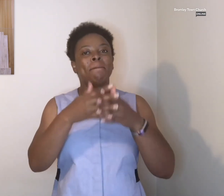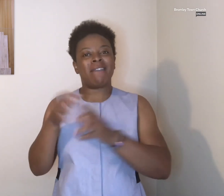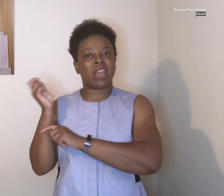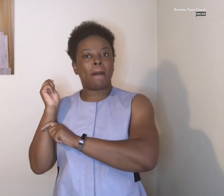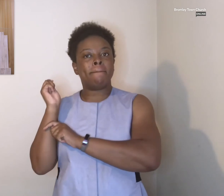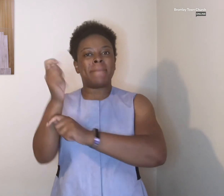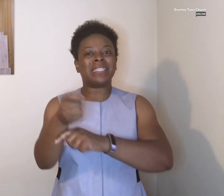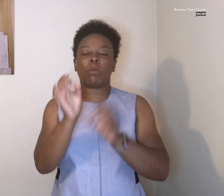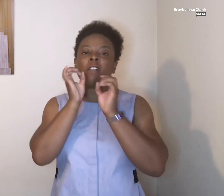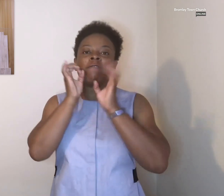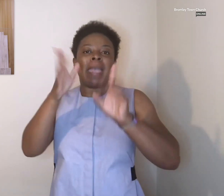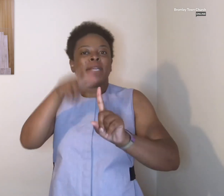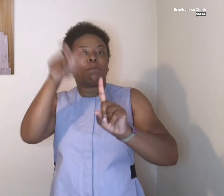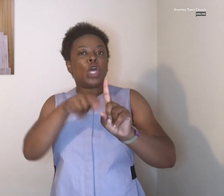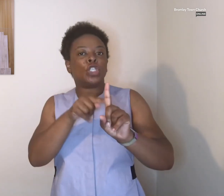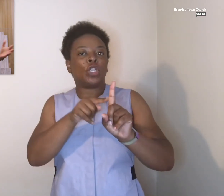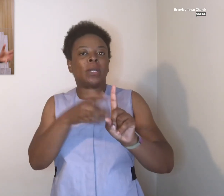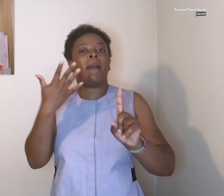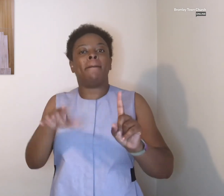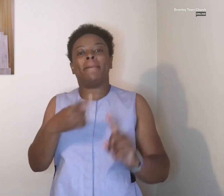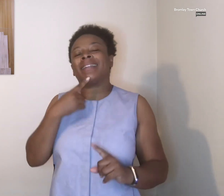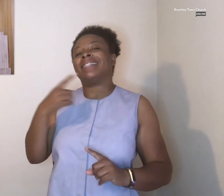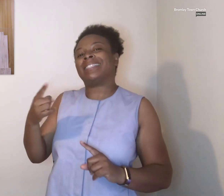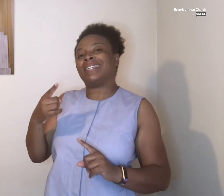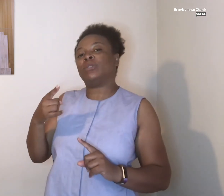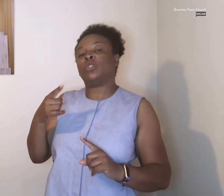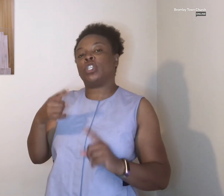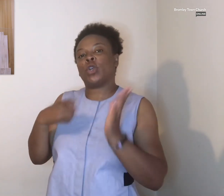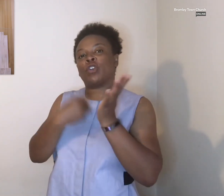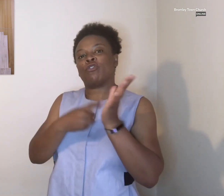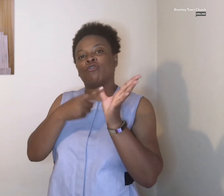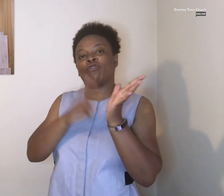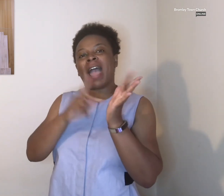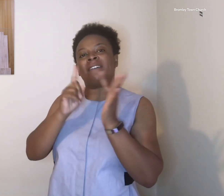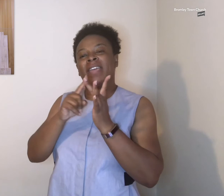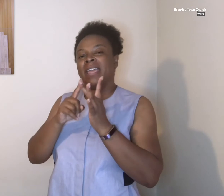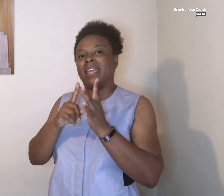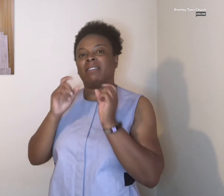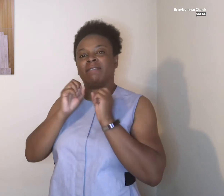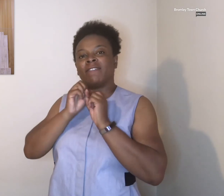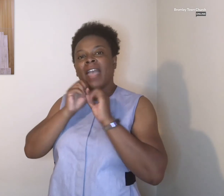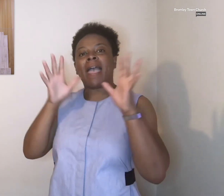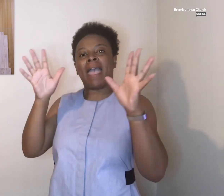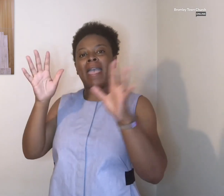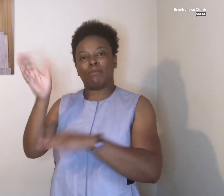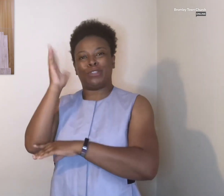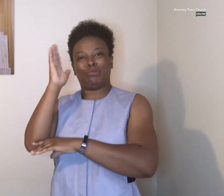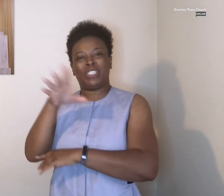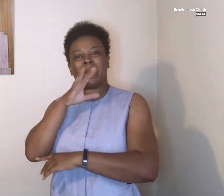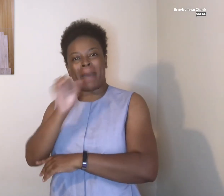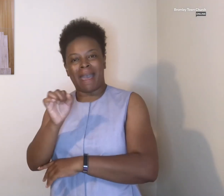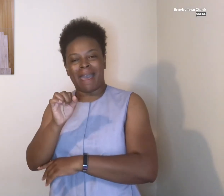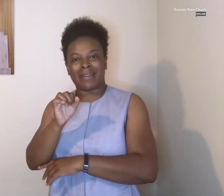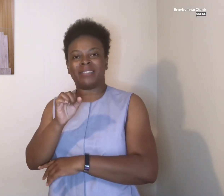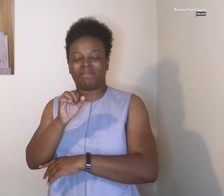in one of his meetings, where Ravi had been talking about living our lives in a godly way, or being accountable to